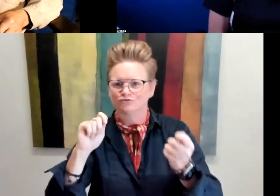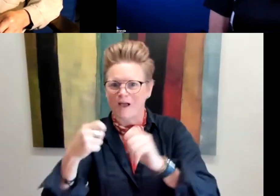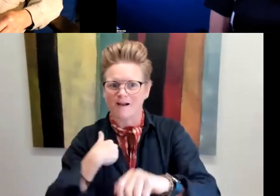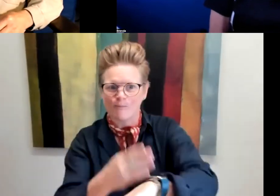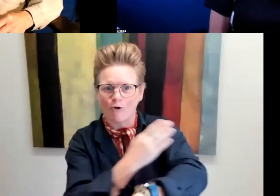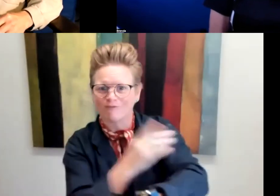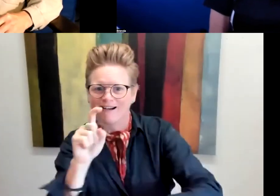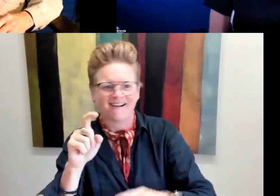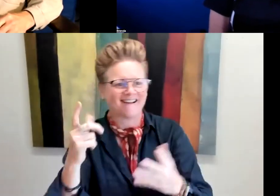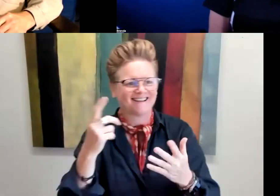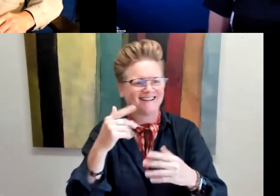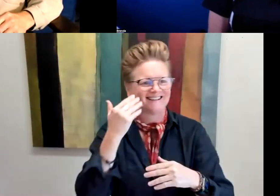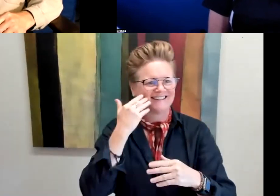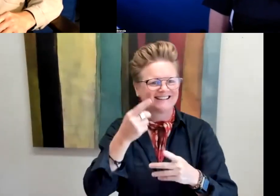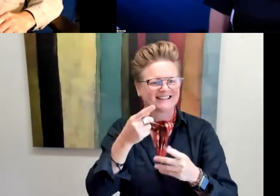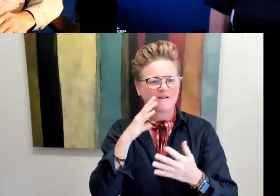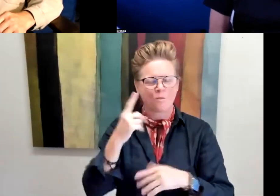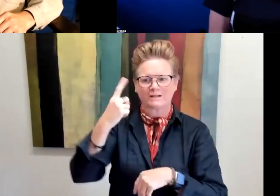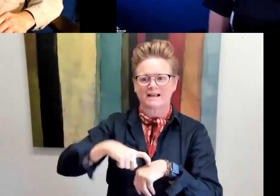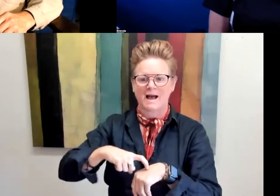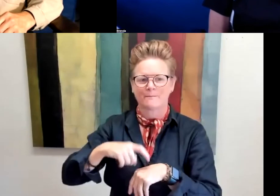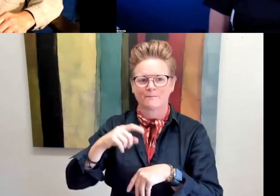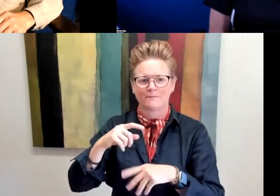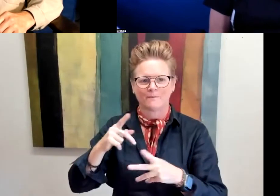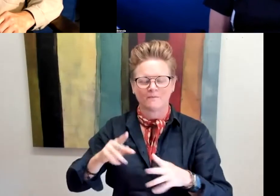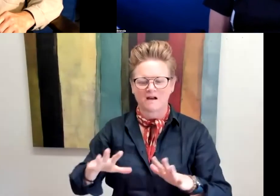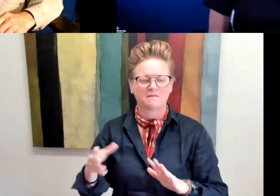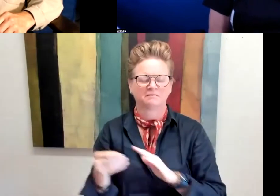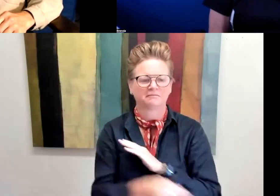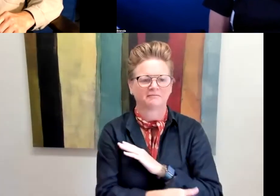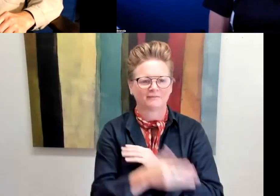of questions. Any changes, am I improving?